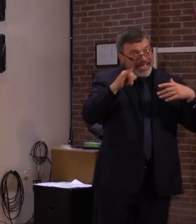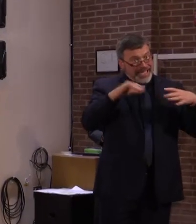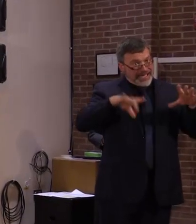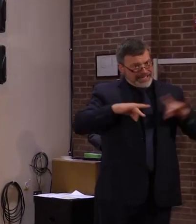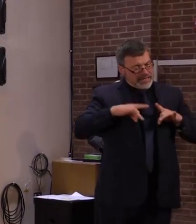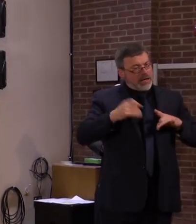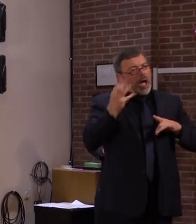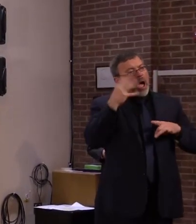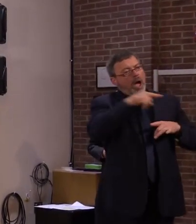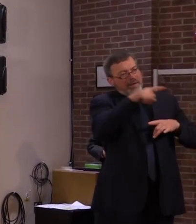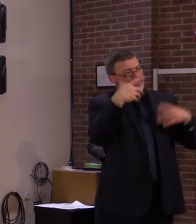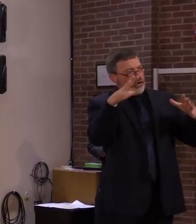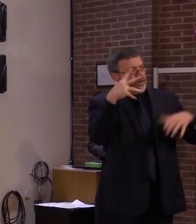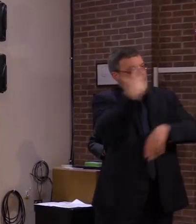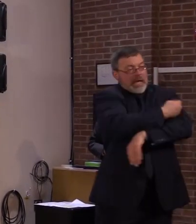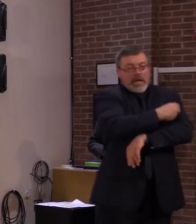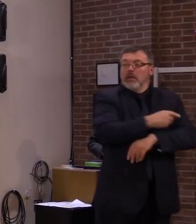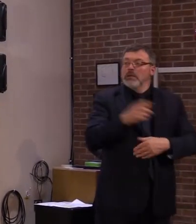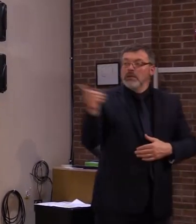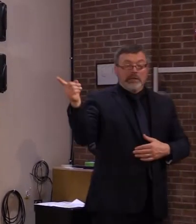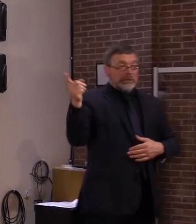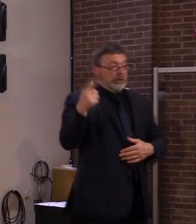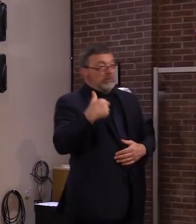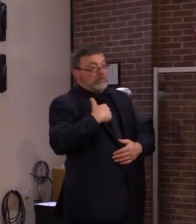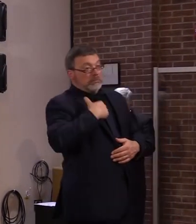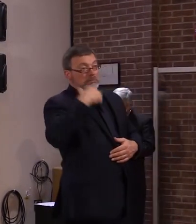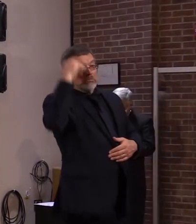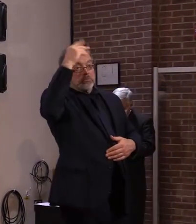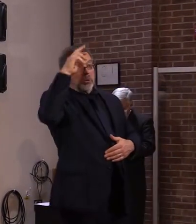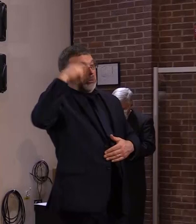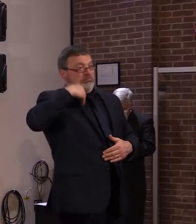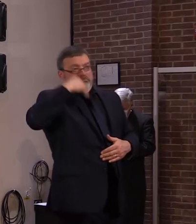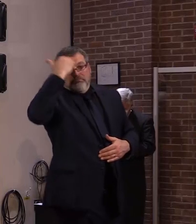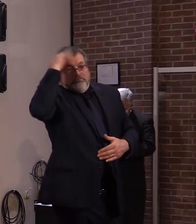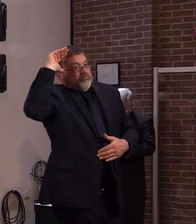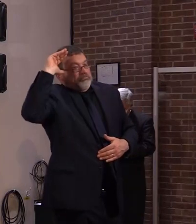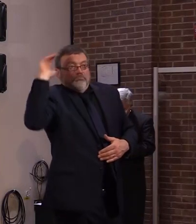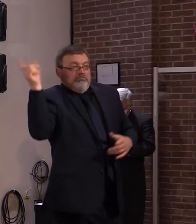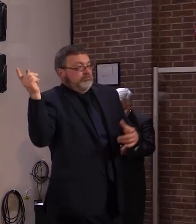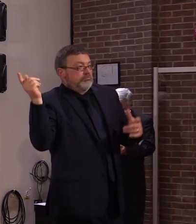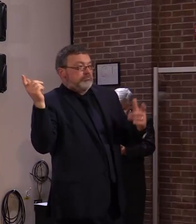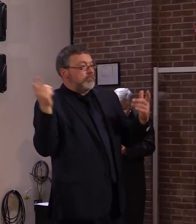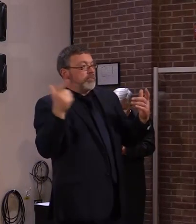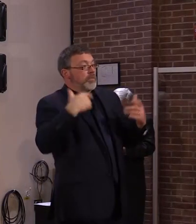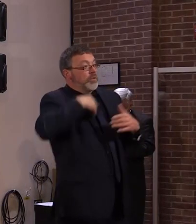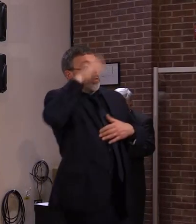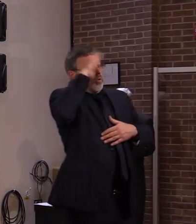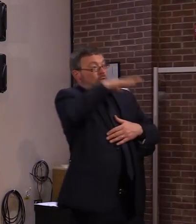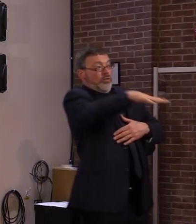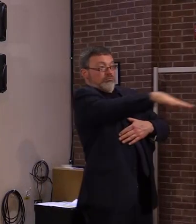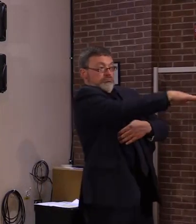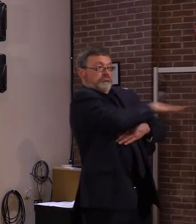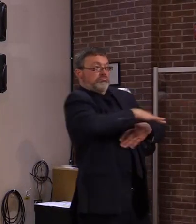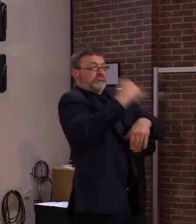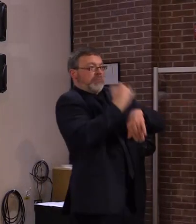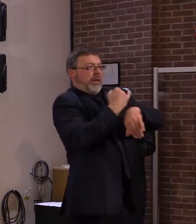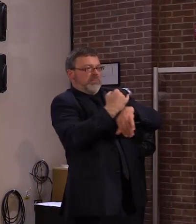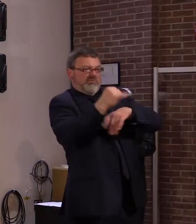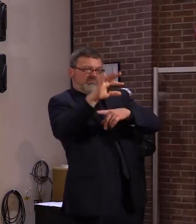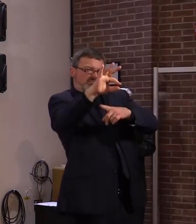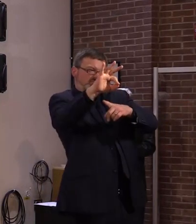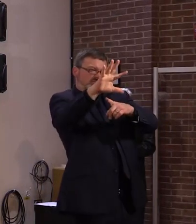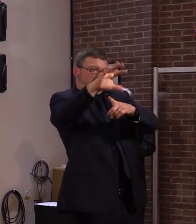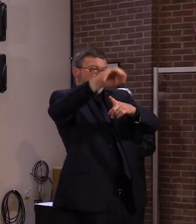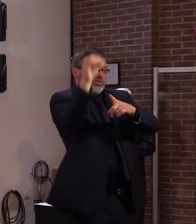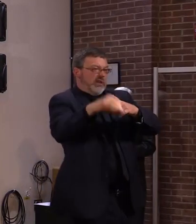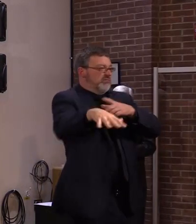I don't have that information right now. I do know that their vaccination rate for the campus is in the 95% range, so I